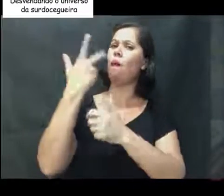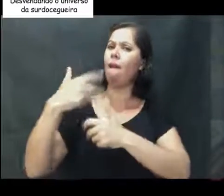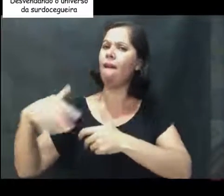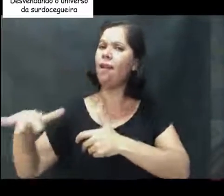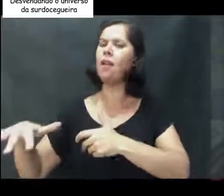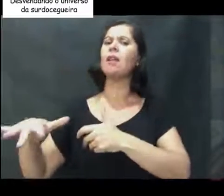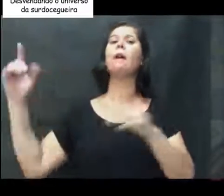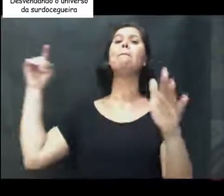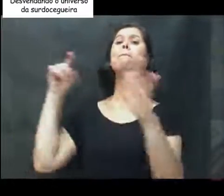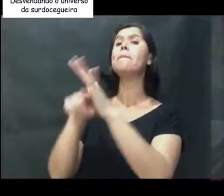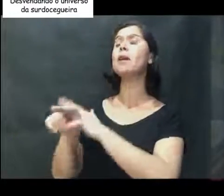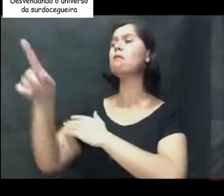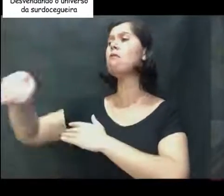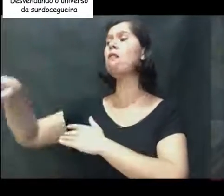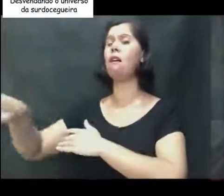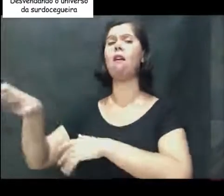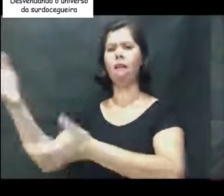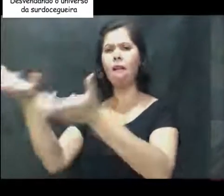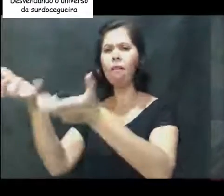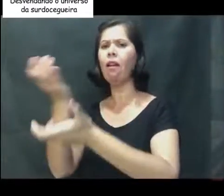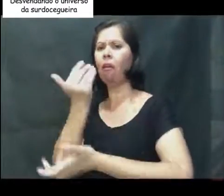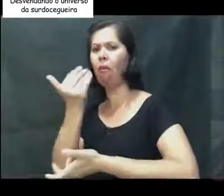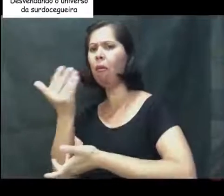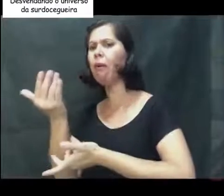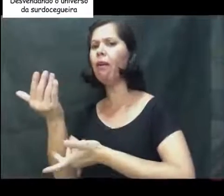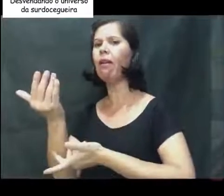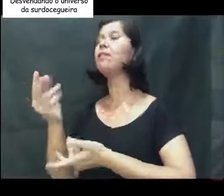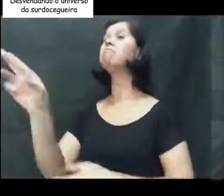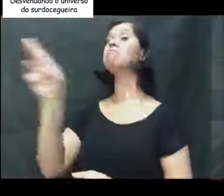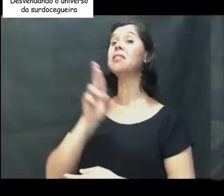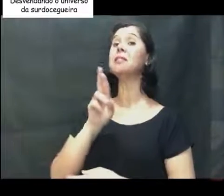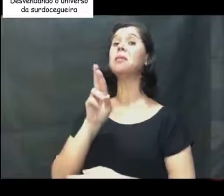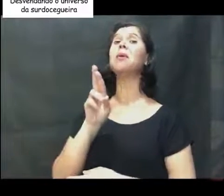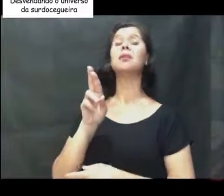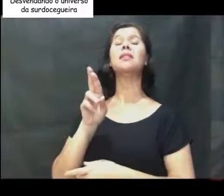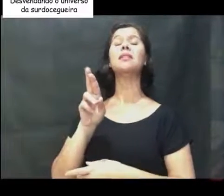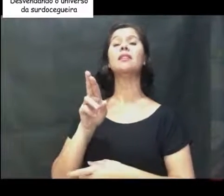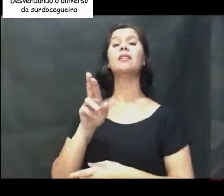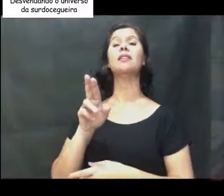eat. And the answer they gave was to put their hand in their mouth.